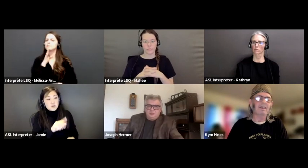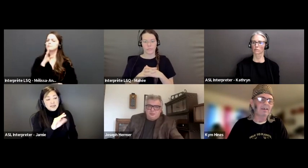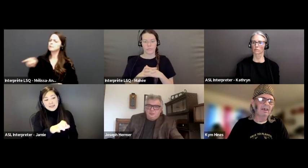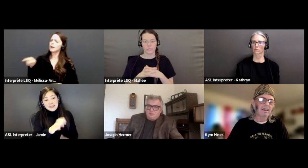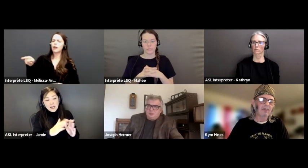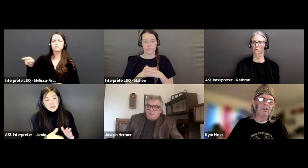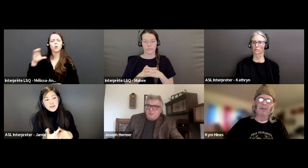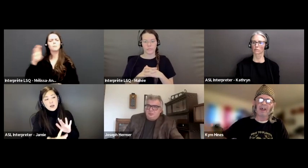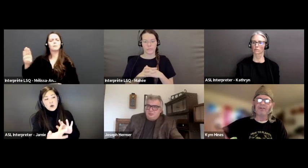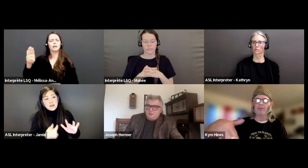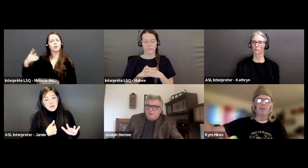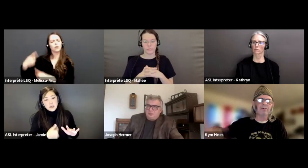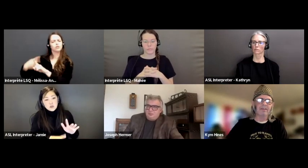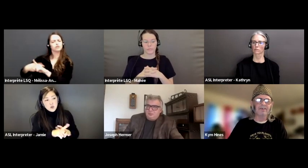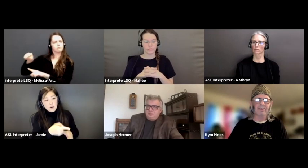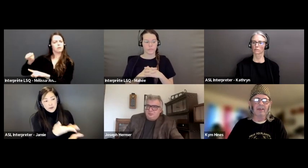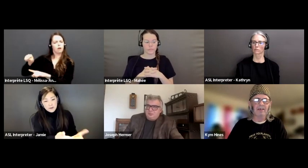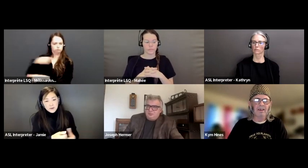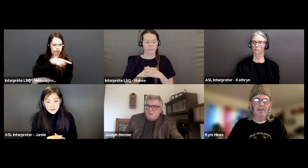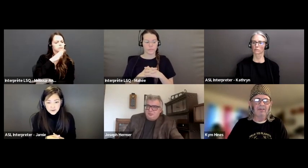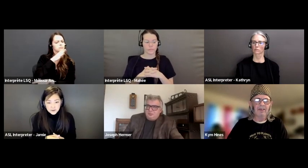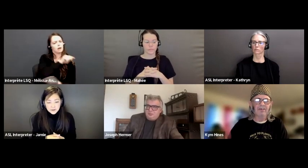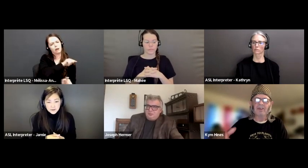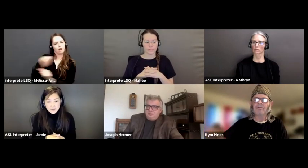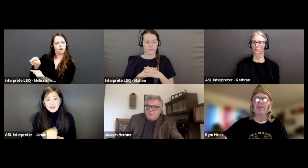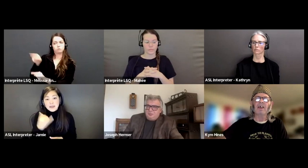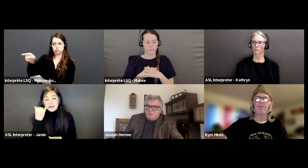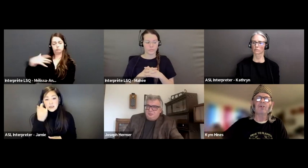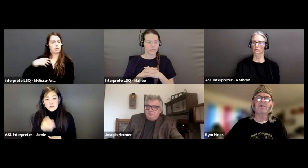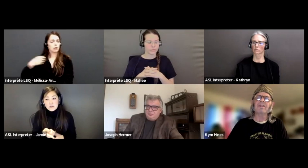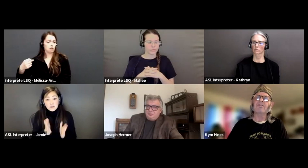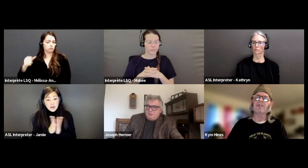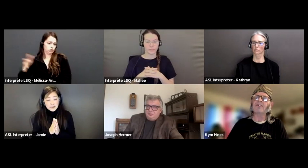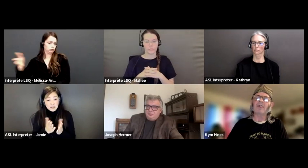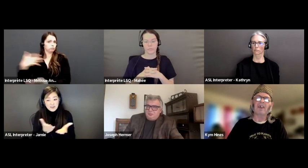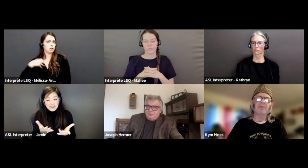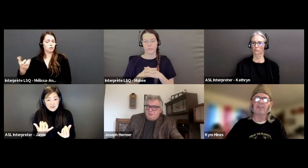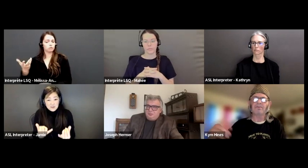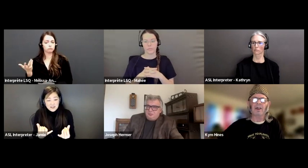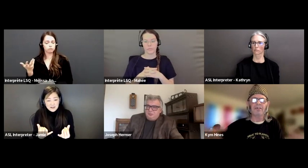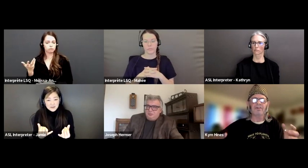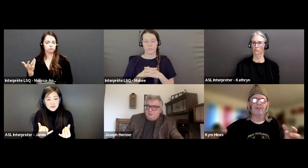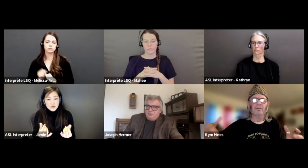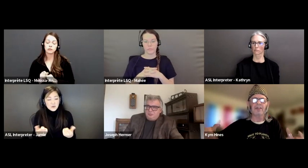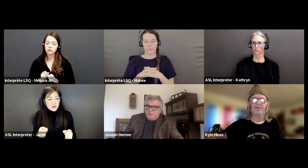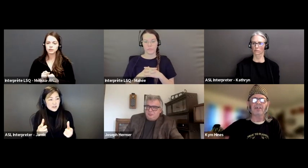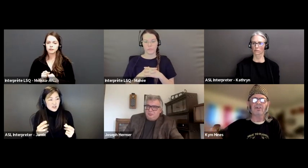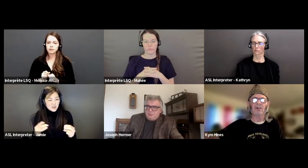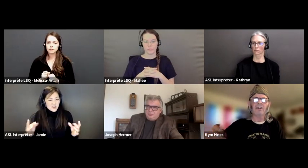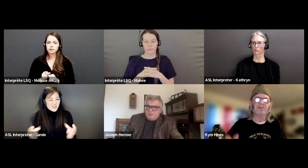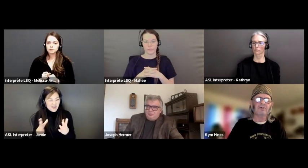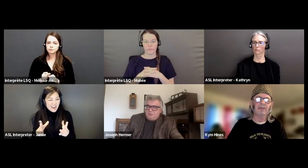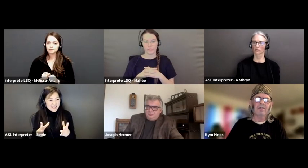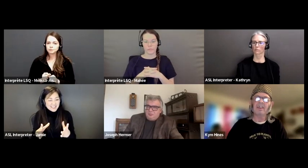for that. When you ask them about this stuff right now, I've noticed in the downtown east side, when they do violence there, the police are saying,